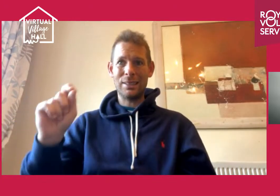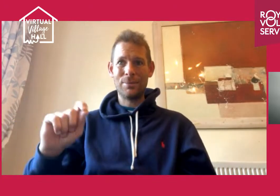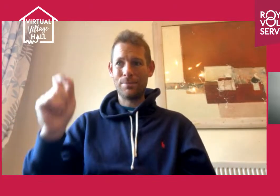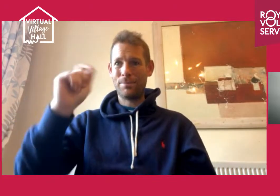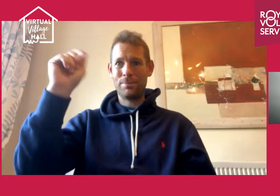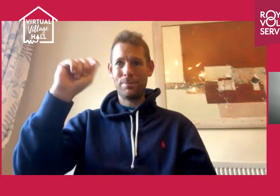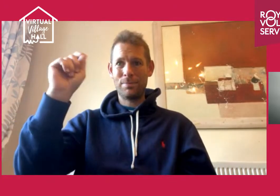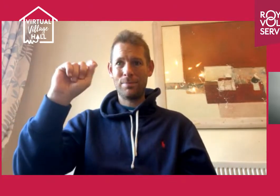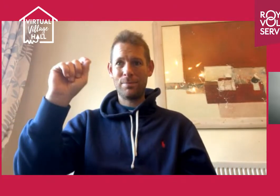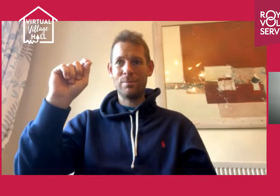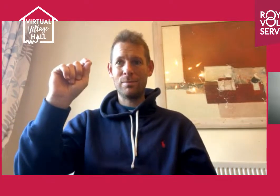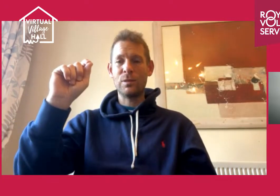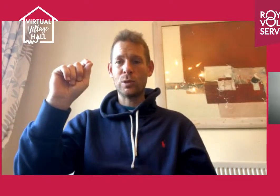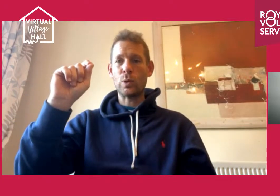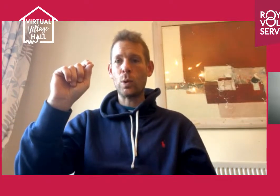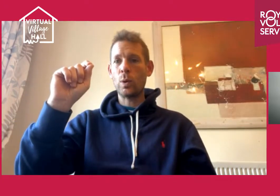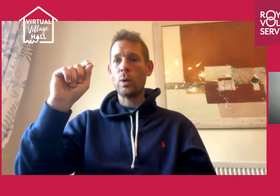So yes, I'm right-handed.